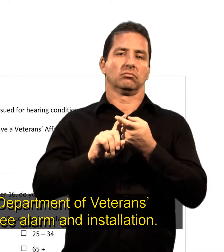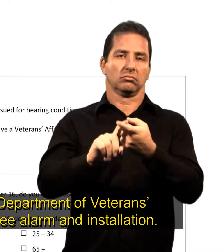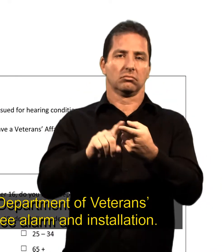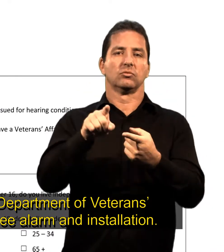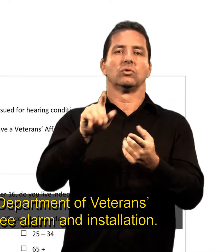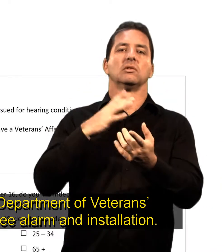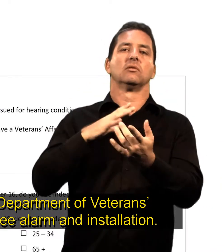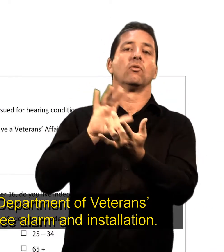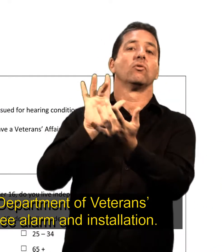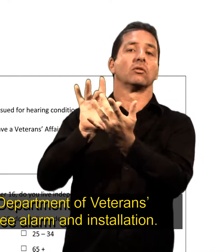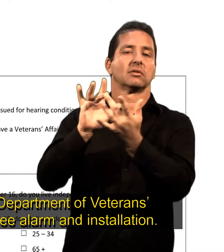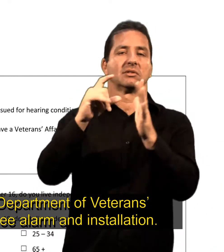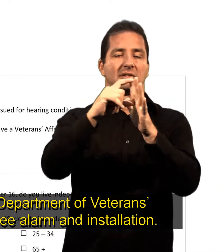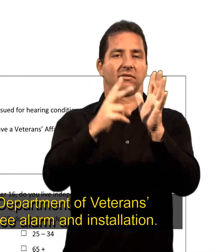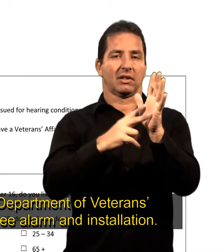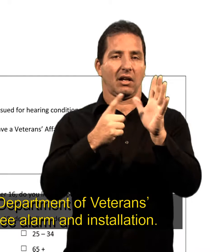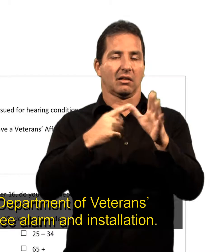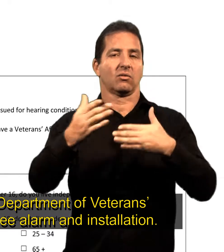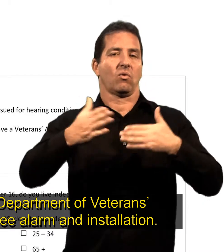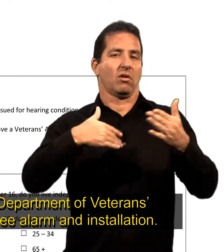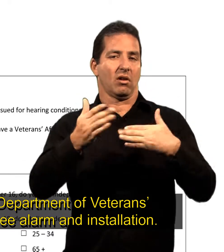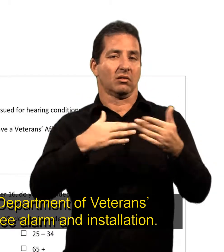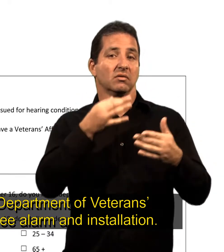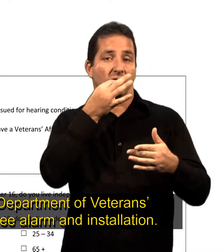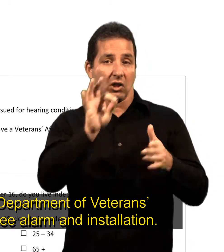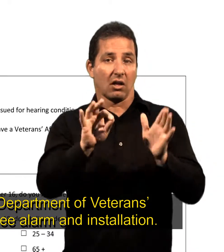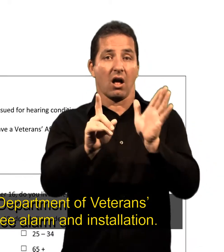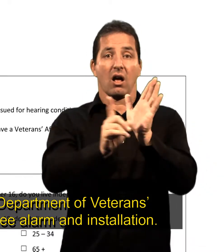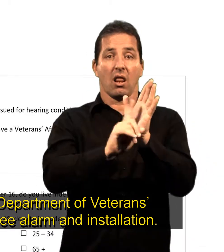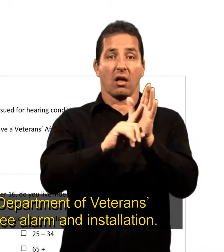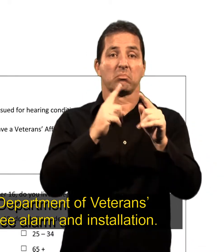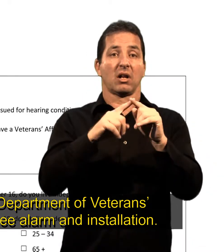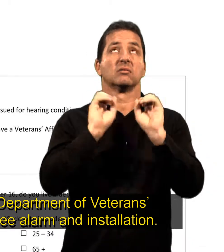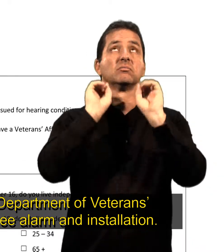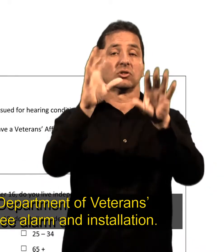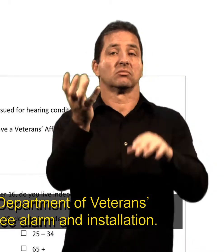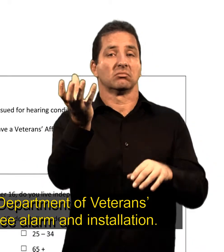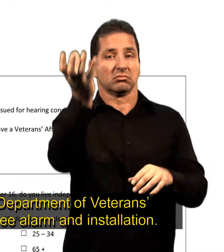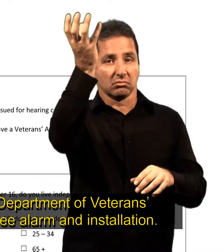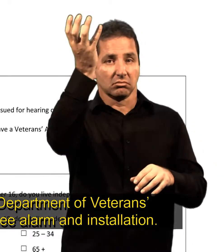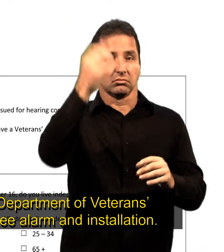Instead, contact the Department of Veteran Affairs to organise a free alarm and installation.